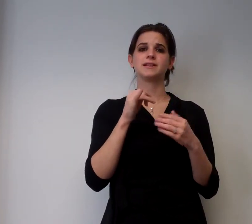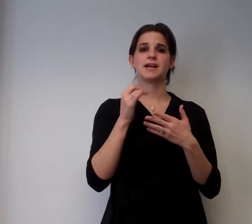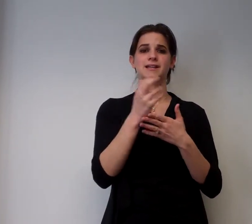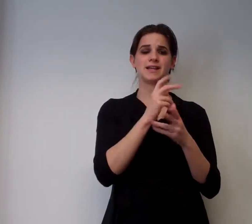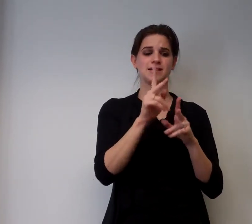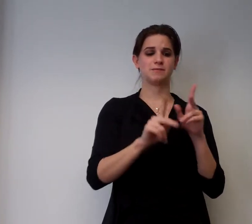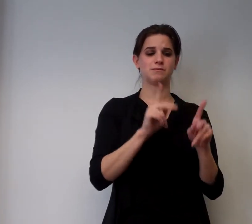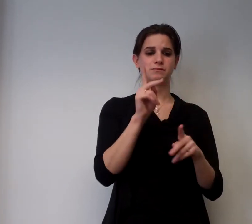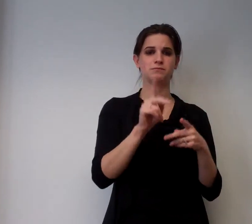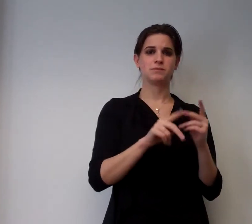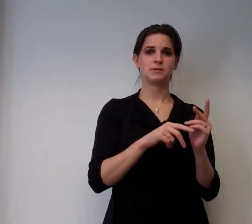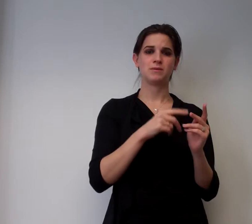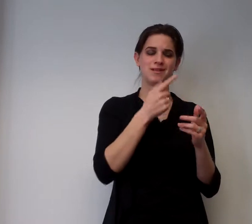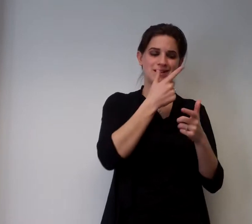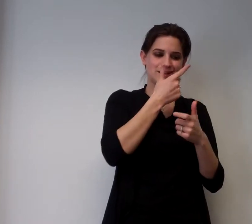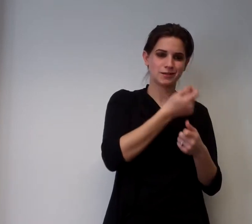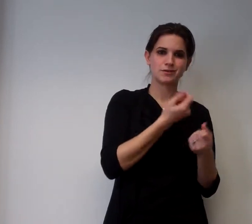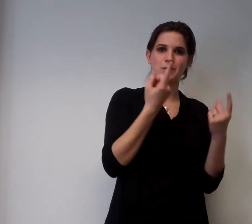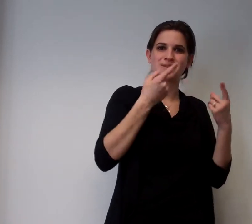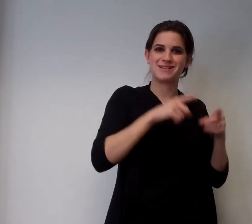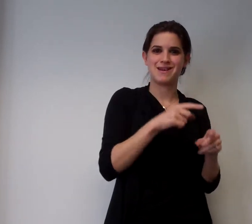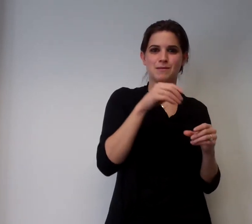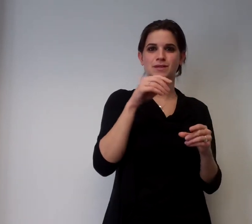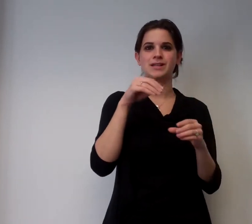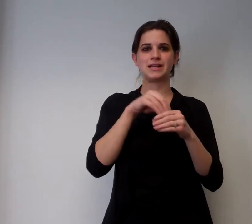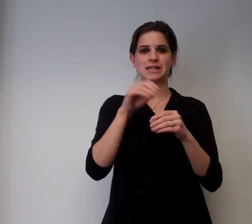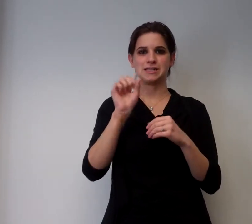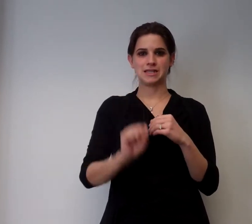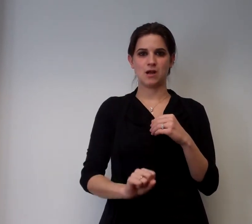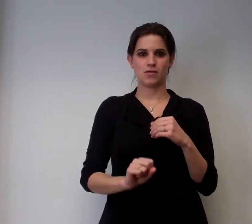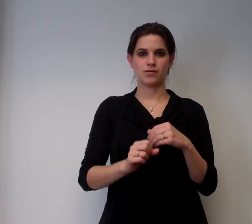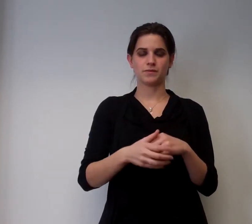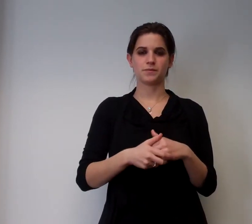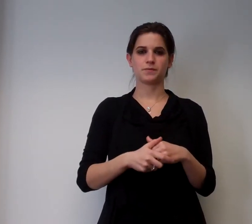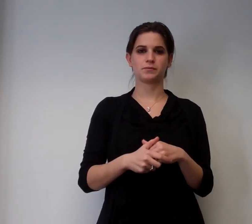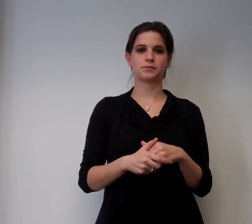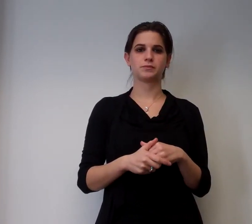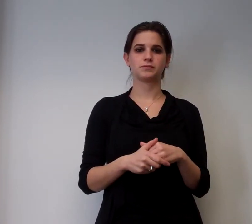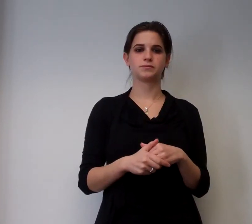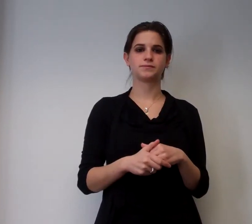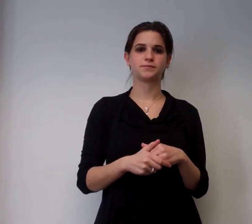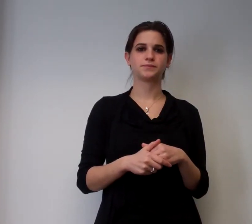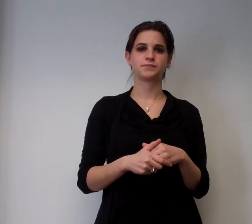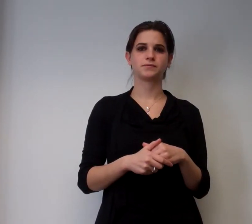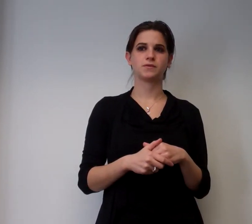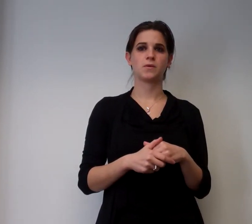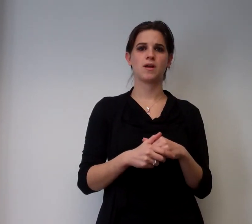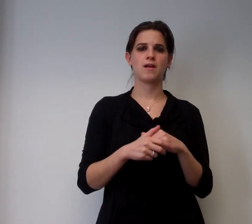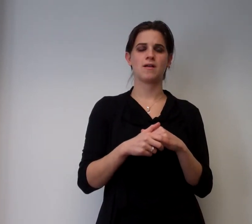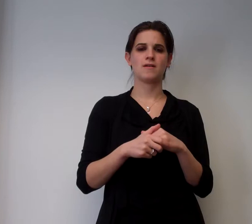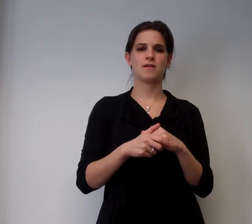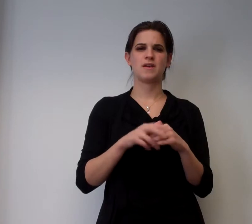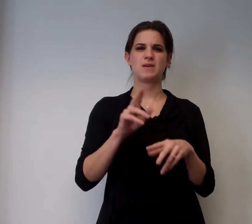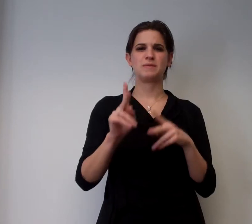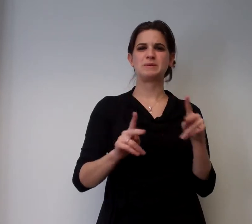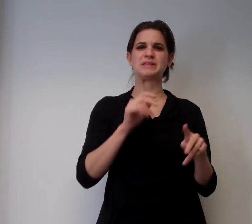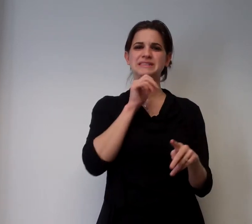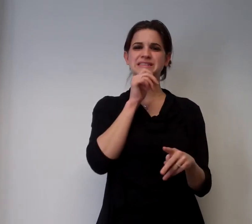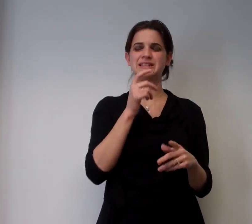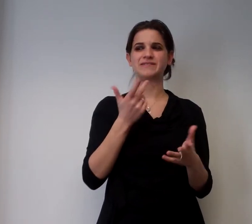on in the South, because there was nothing at all violent about what was happening, so people couldn't feel threatened by it. And so a lot more whites,